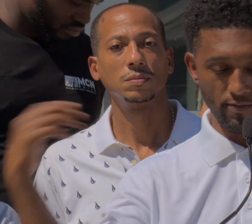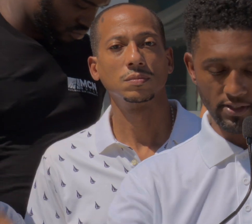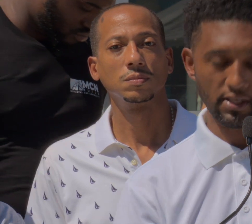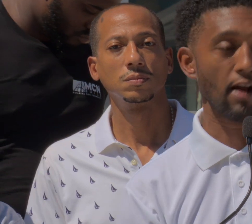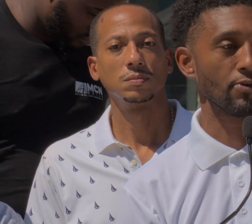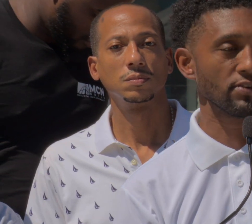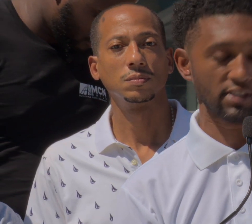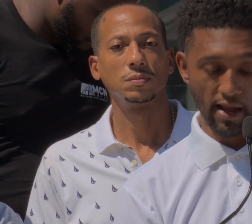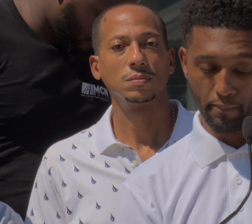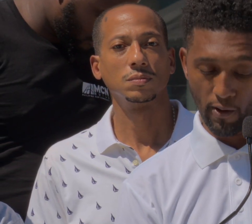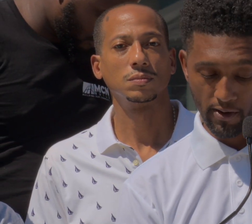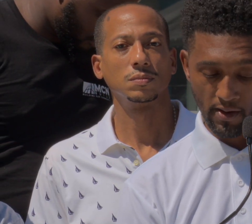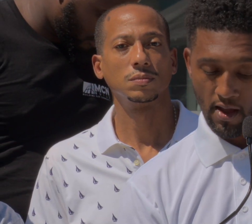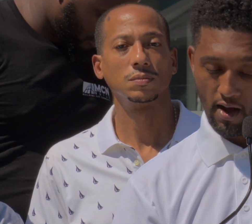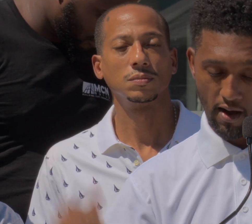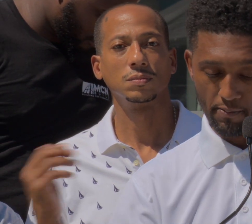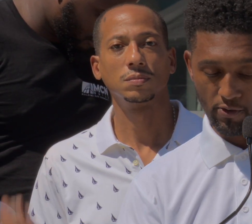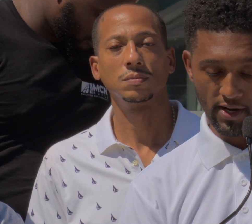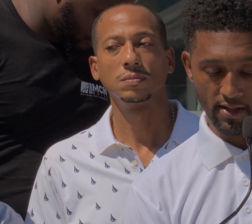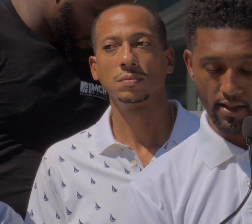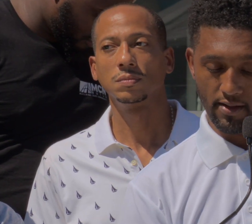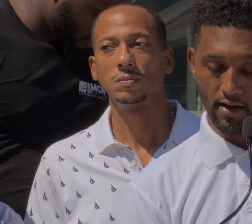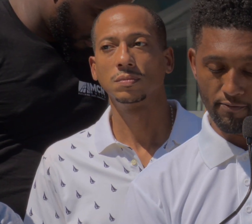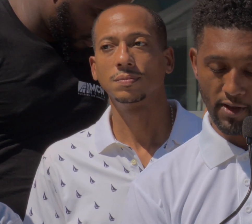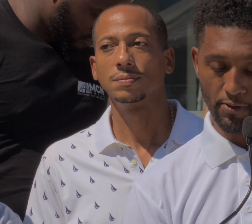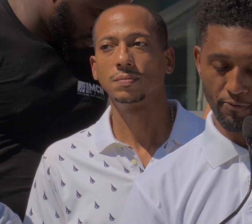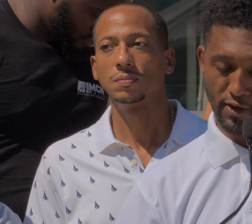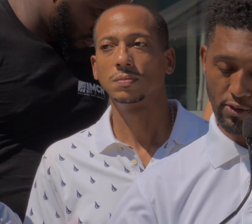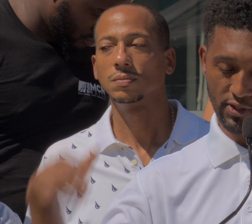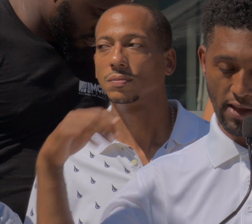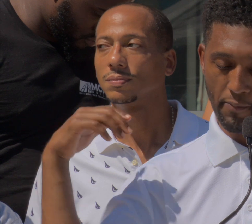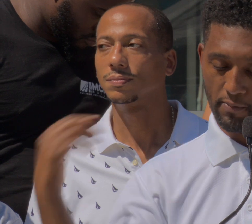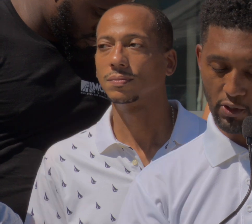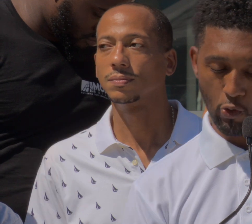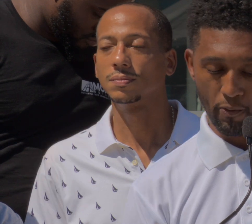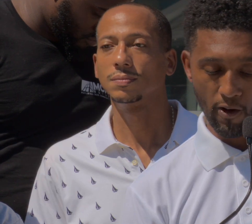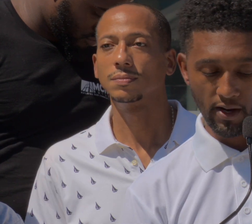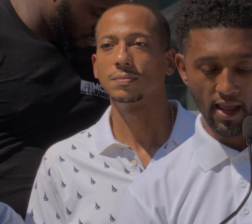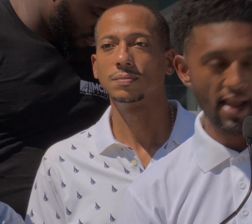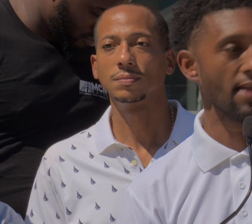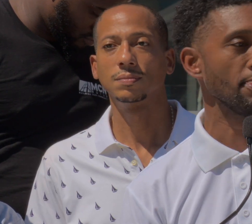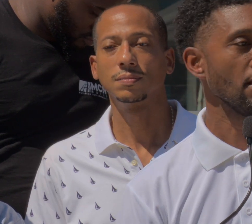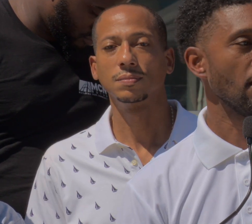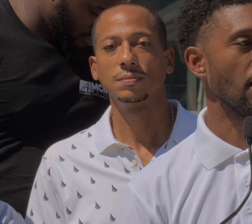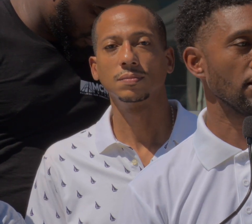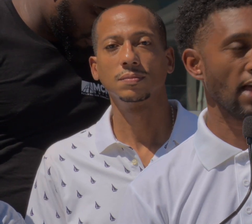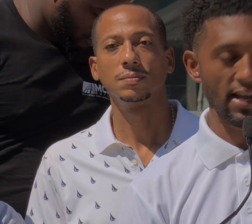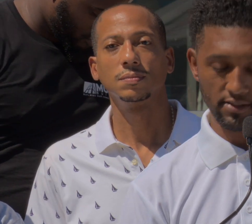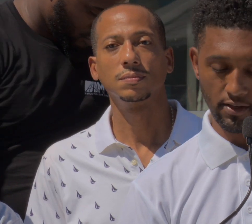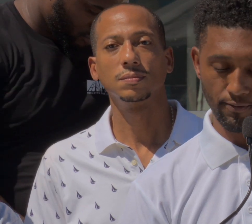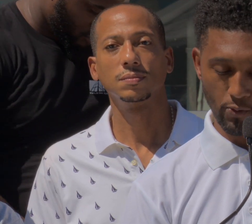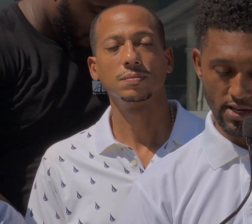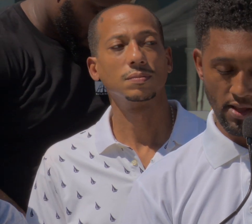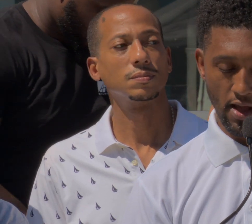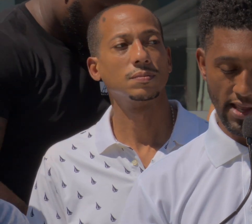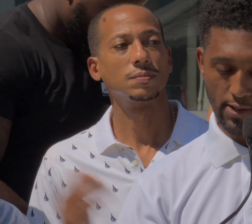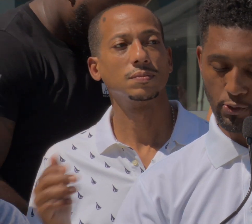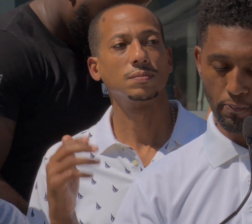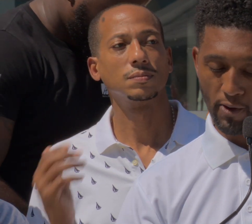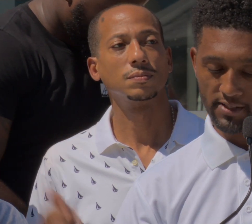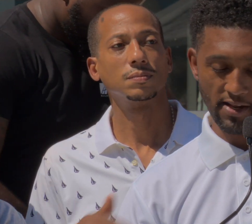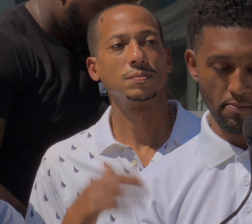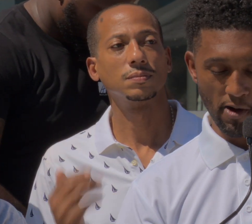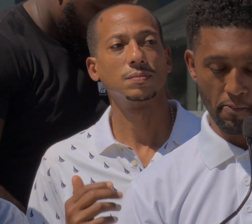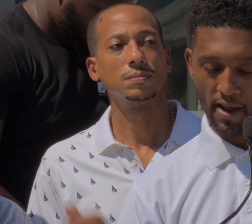new Riverside Park, upgraded and unveiled the fields at Pimlico Park, and last week,